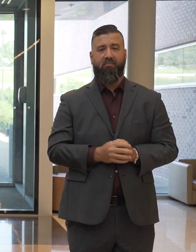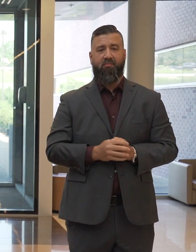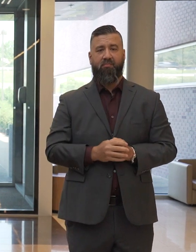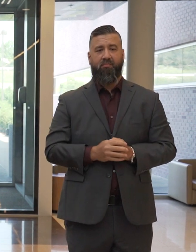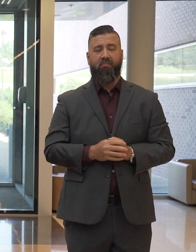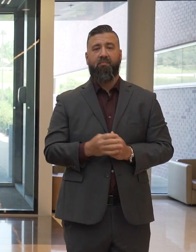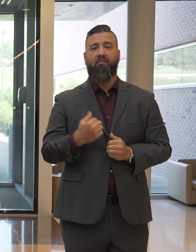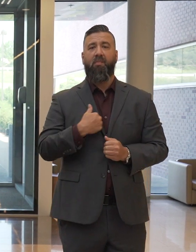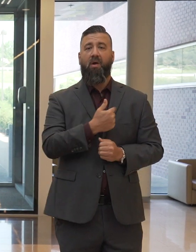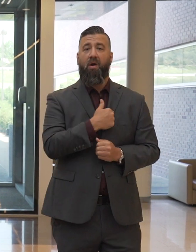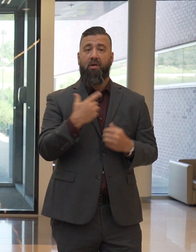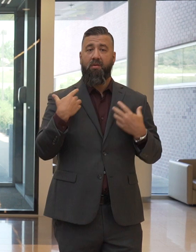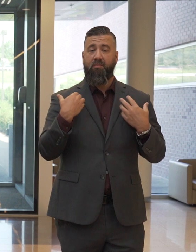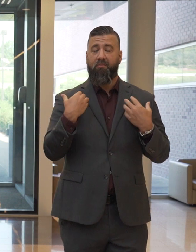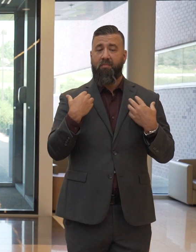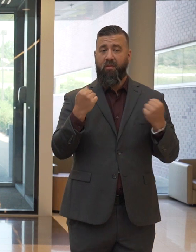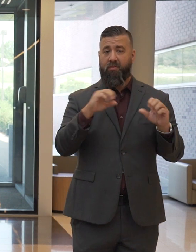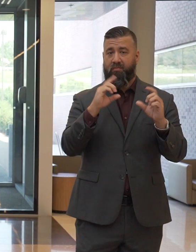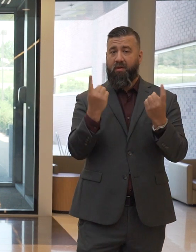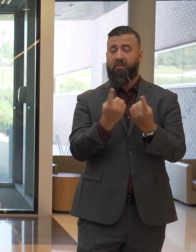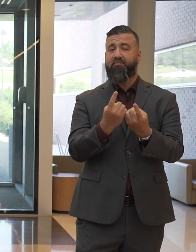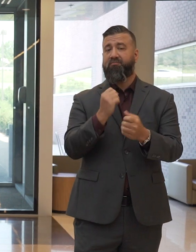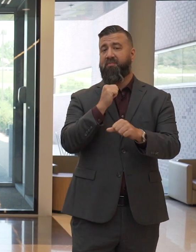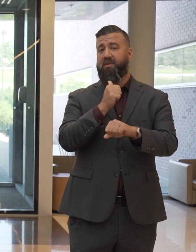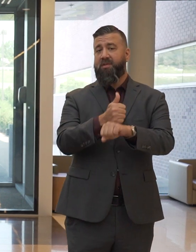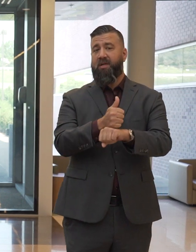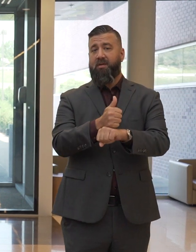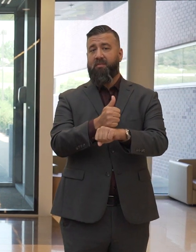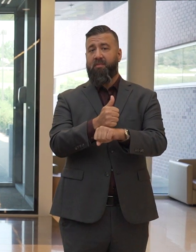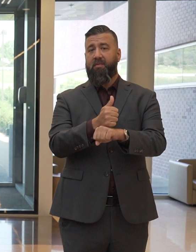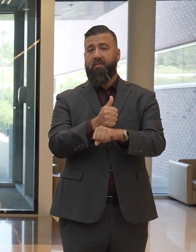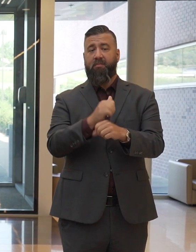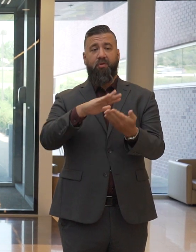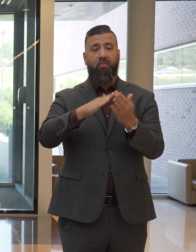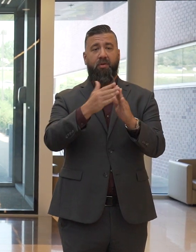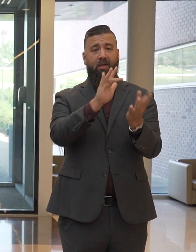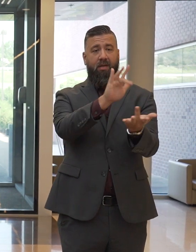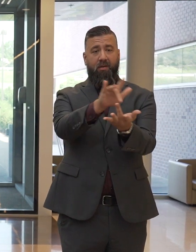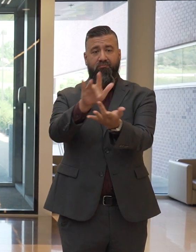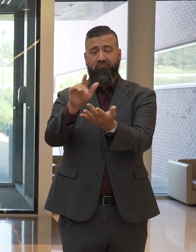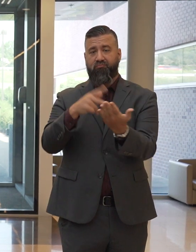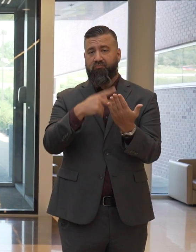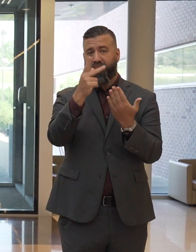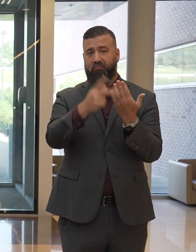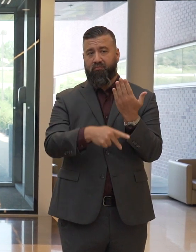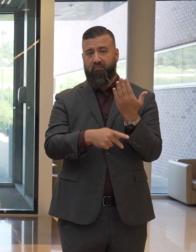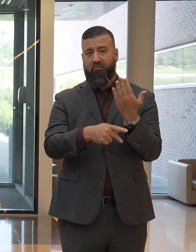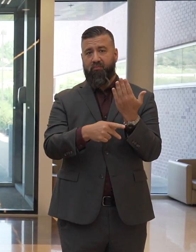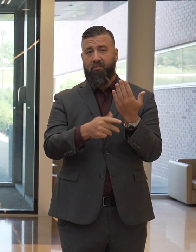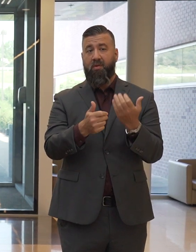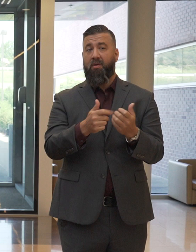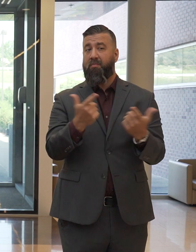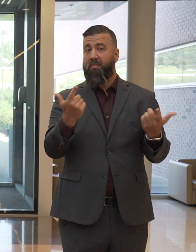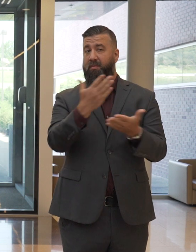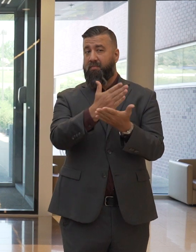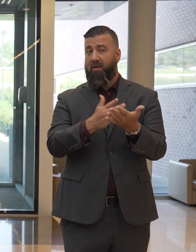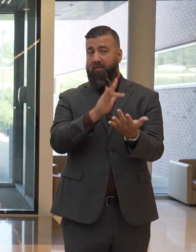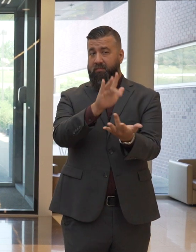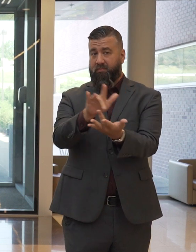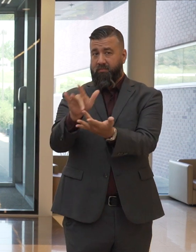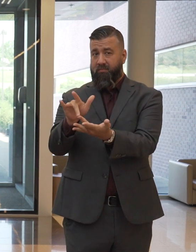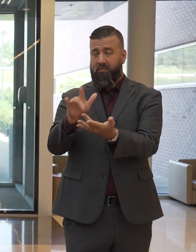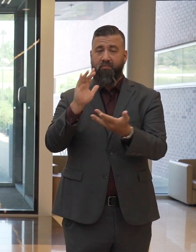Our Department of Public Health has put together a comprehensive community outreach program. A big part of this outreach